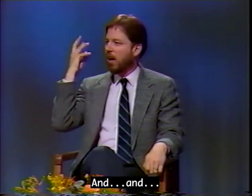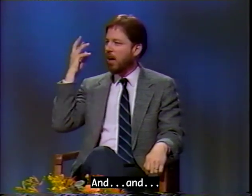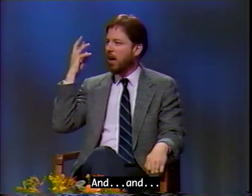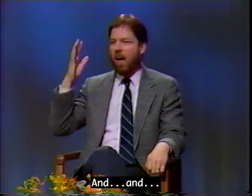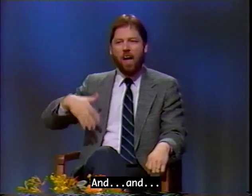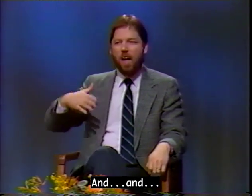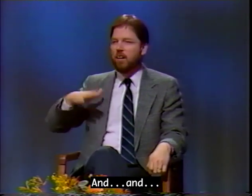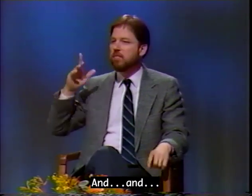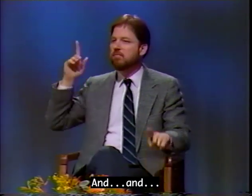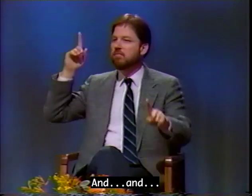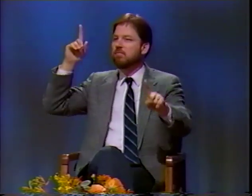And